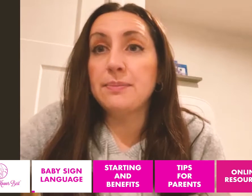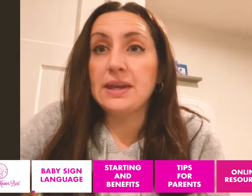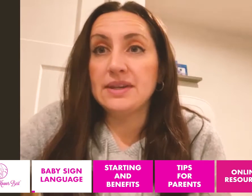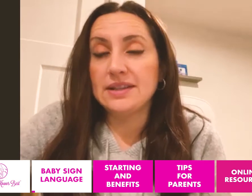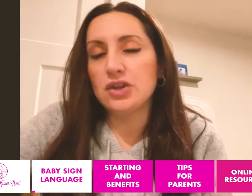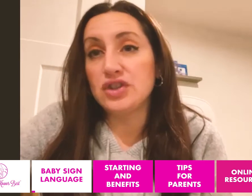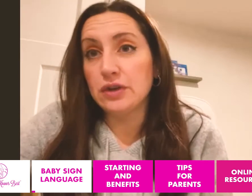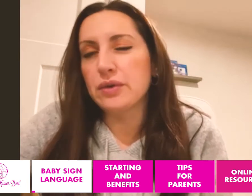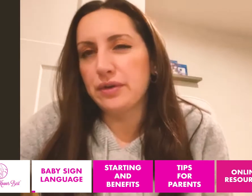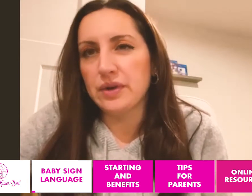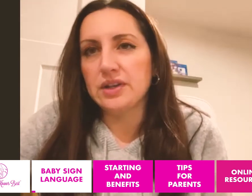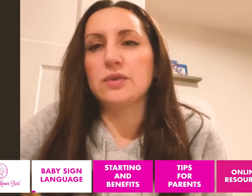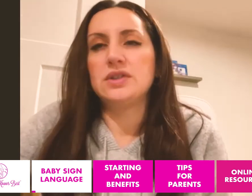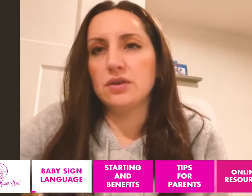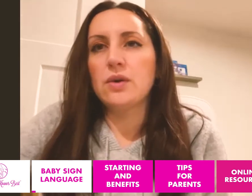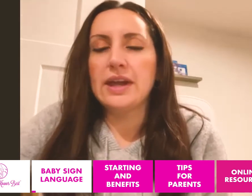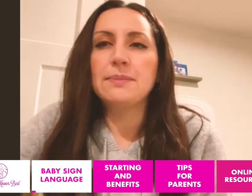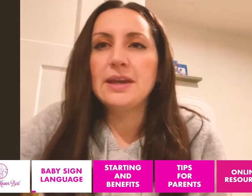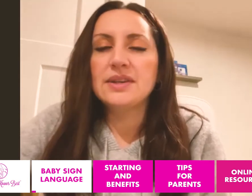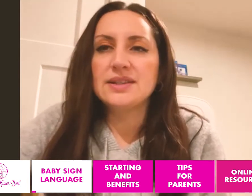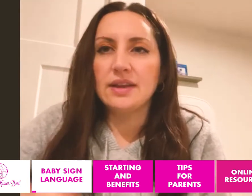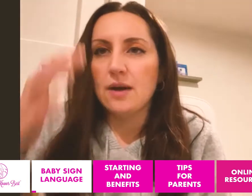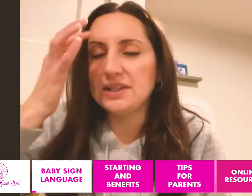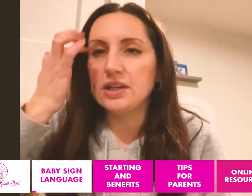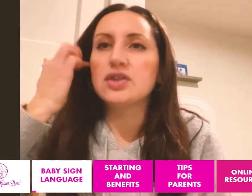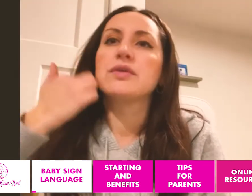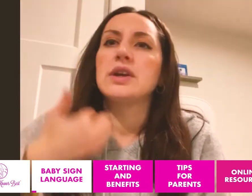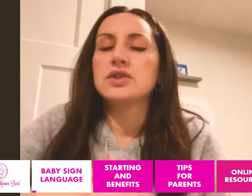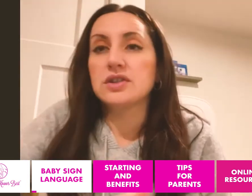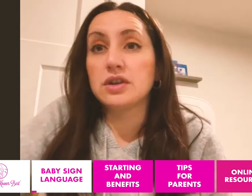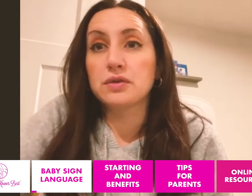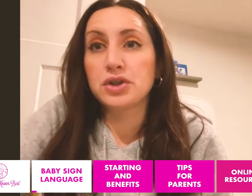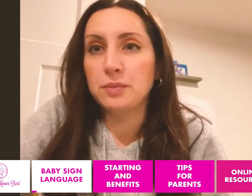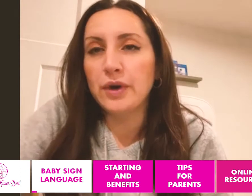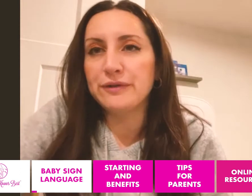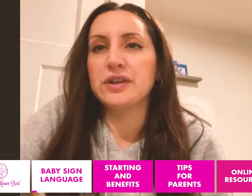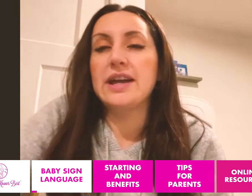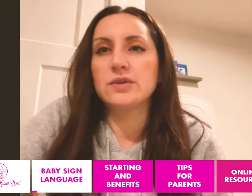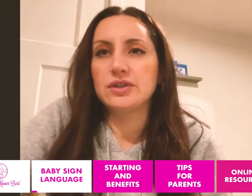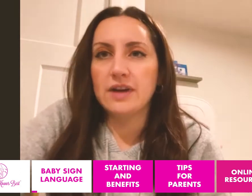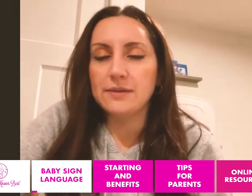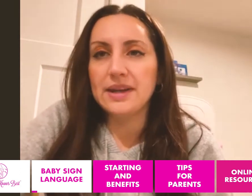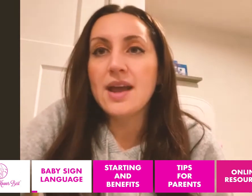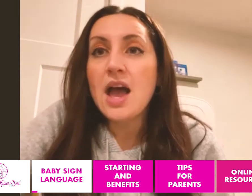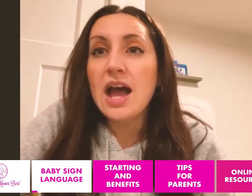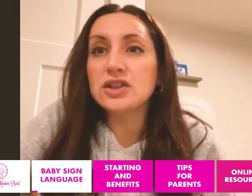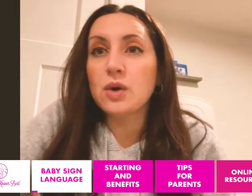babies age 0 to 3. So 0 like babies, and then up to age 3, which is the crucial point for language development. And so what I